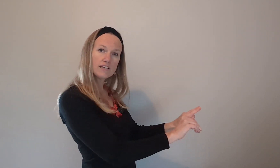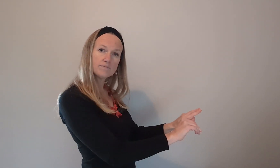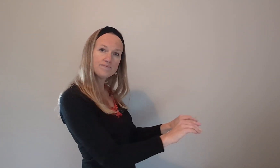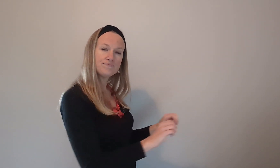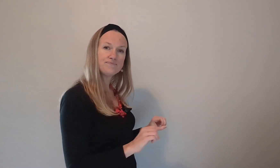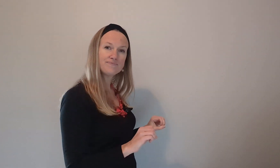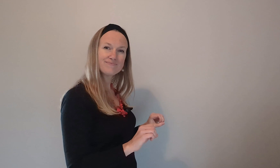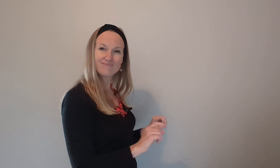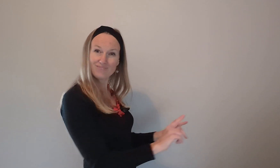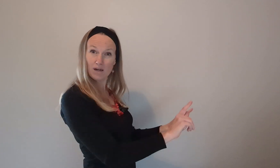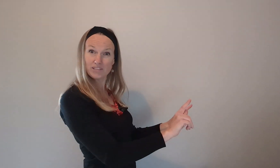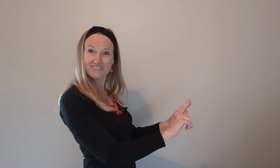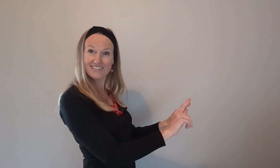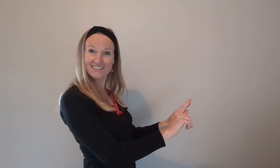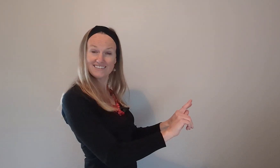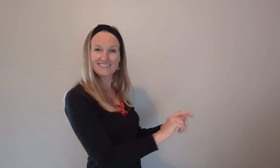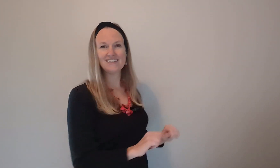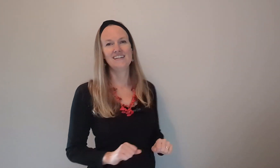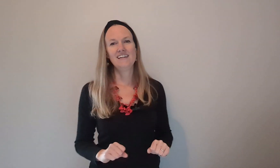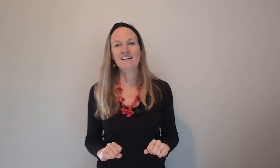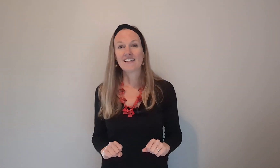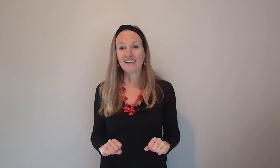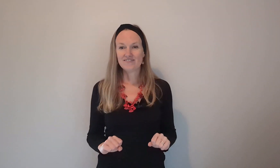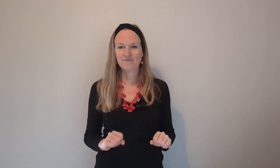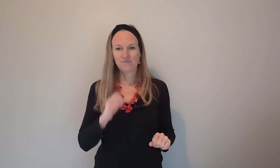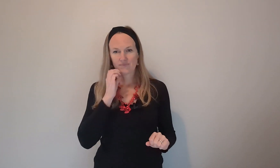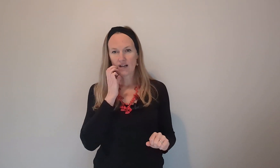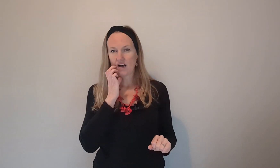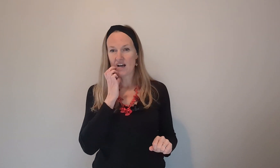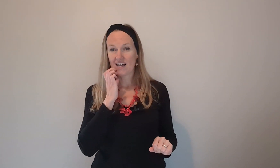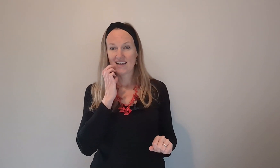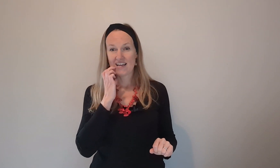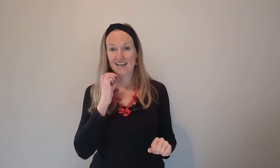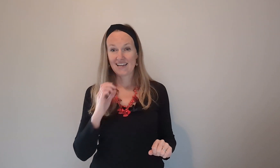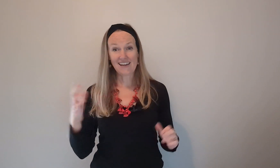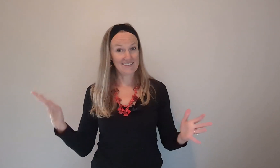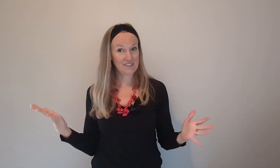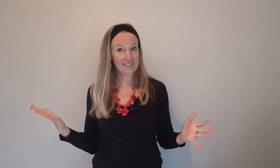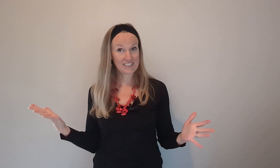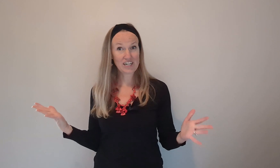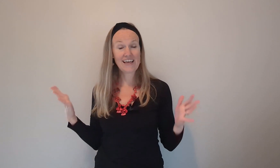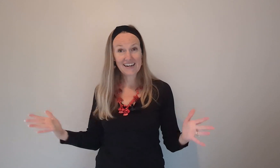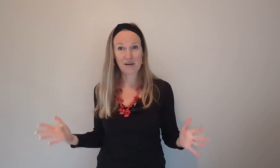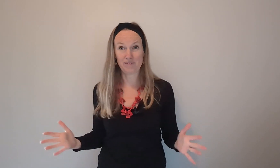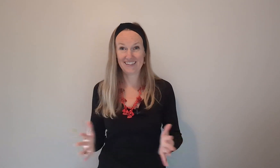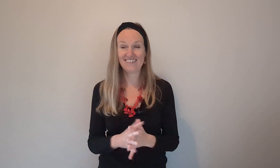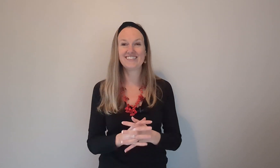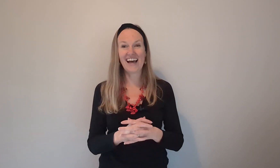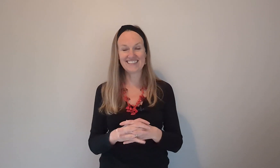Opportunity. Opportunity. Okay. Yeah, so let's try that a couple times. That's